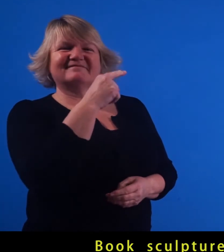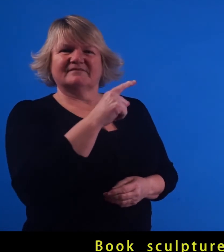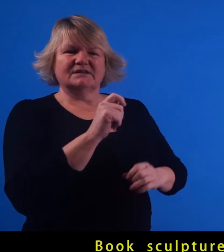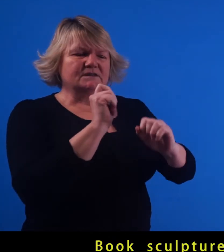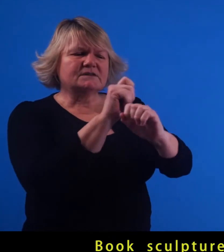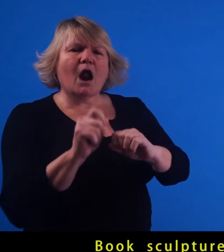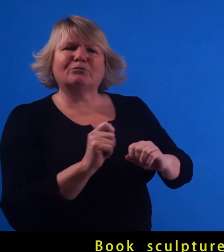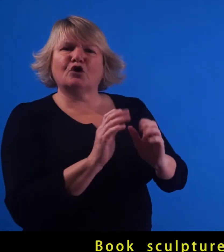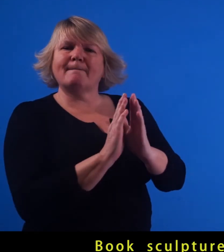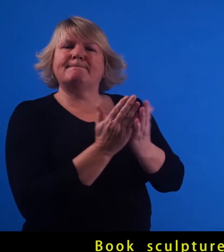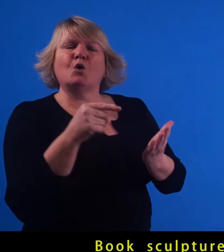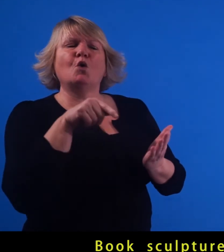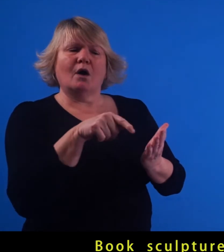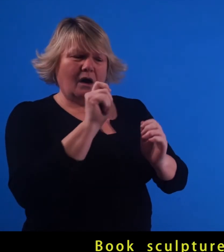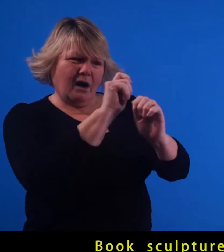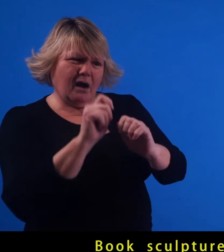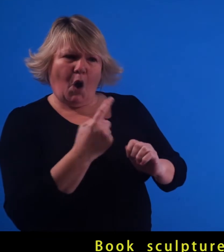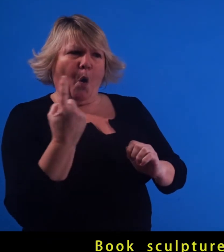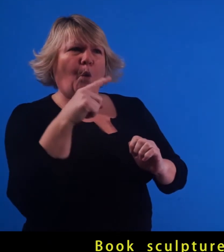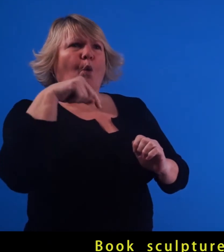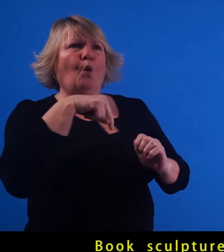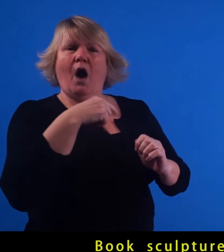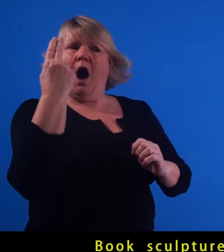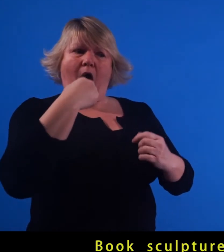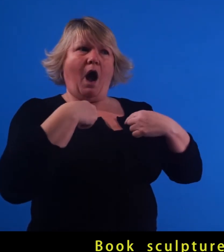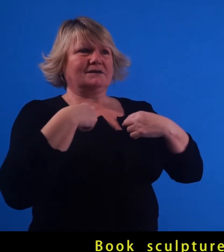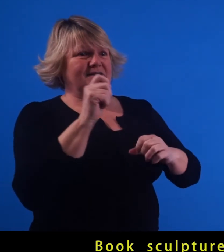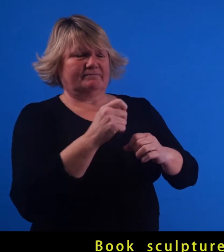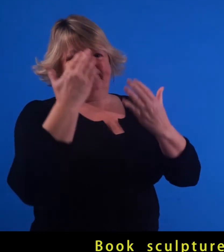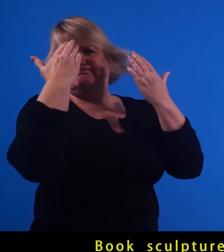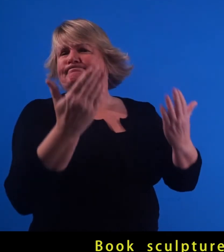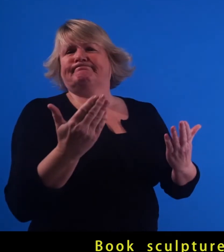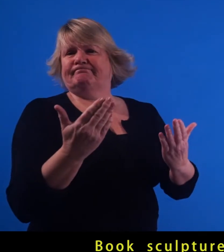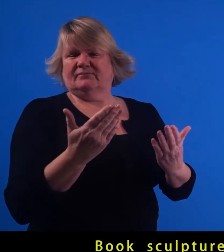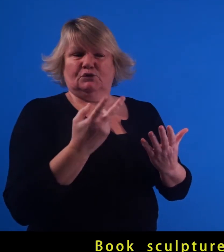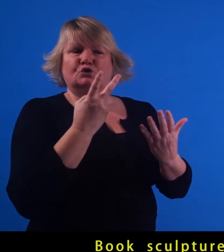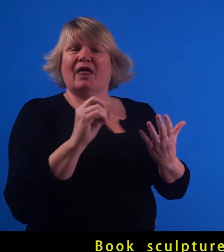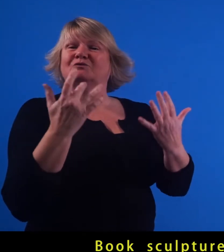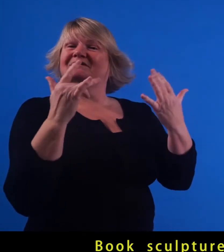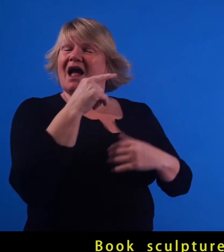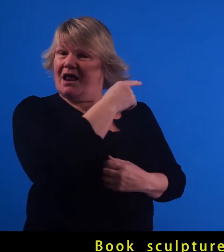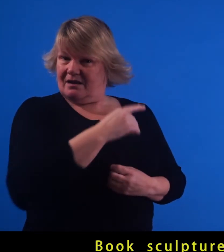Book Sculpture. Unknown artist, 2010.